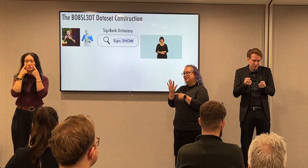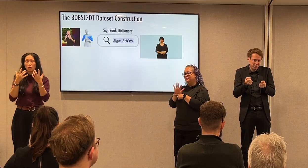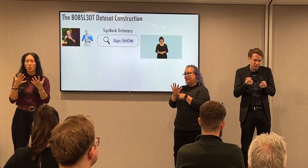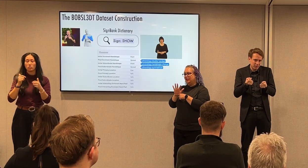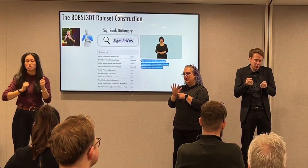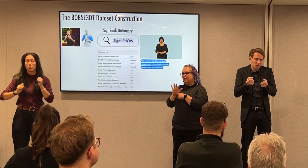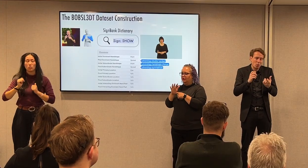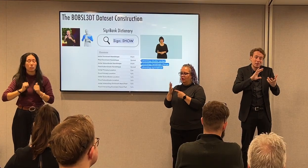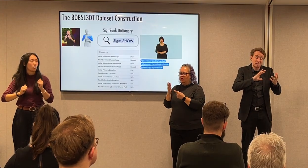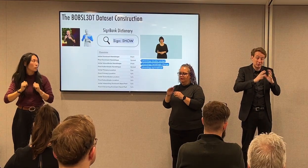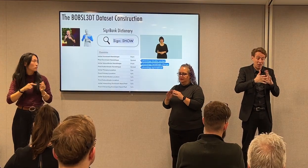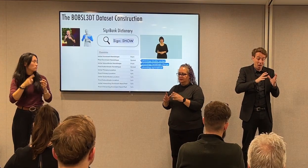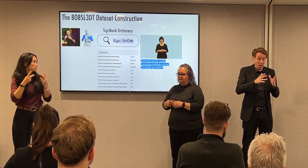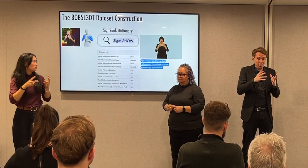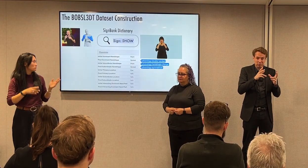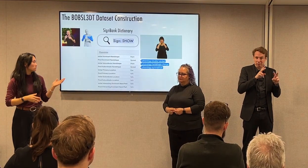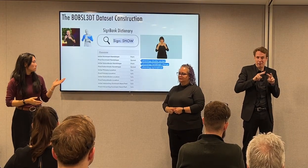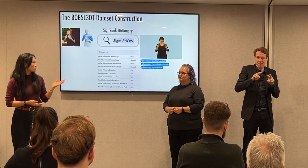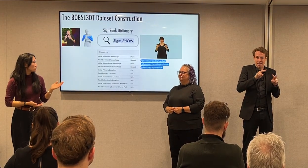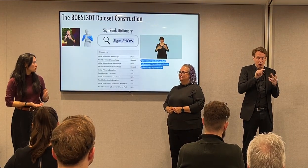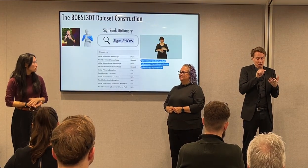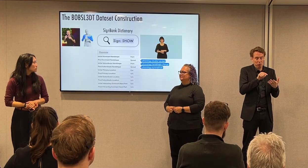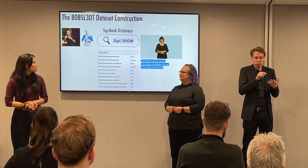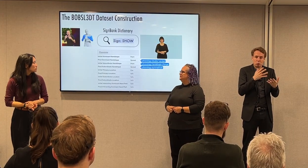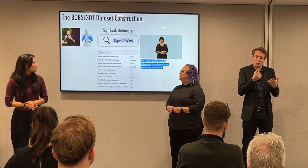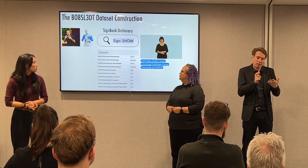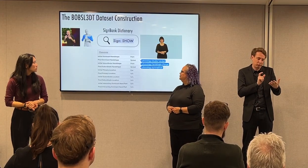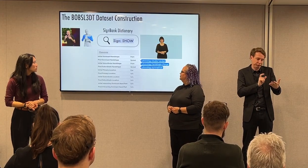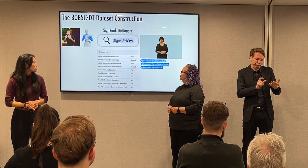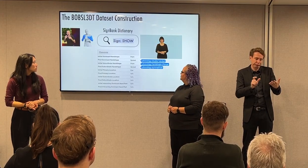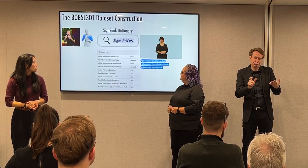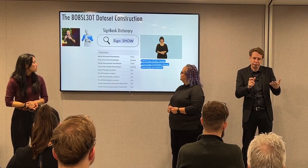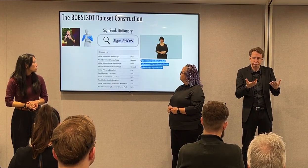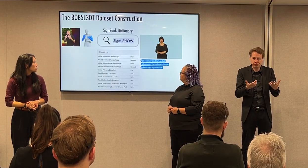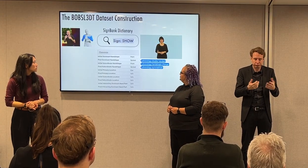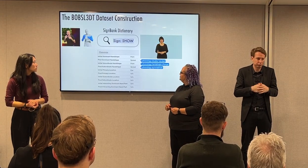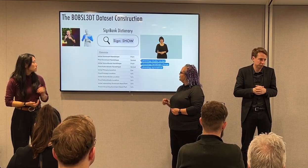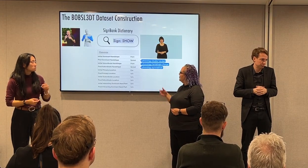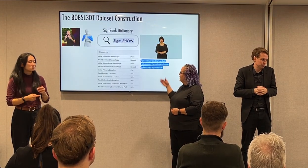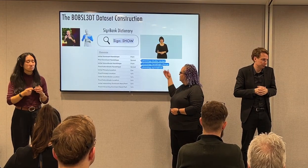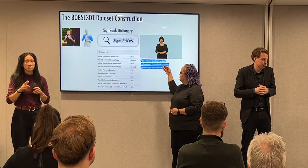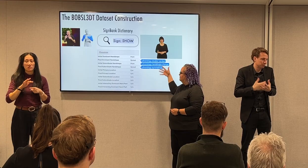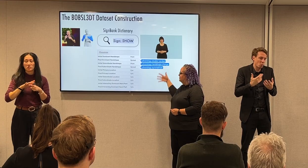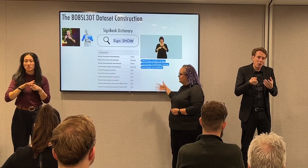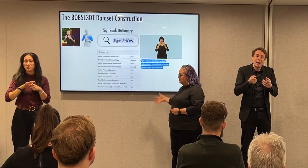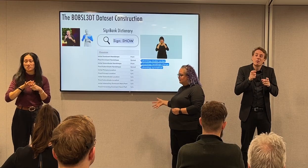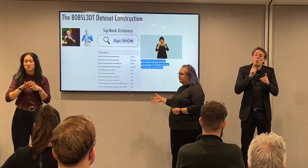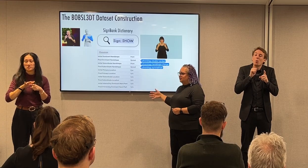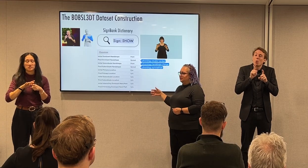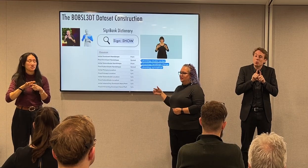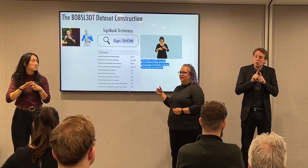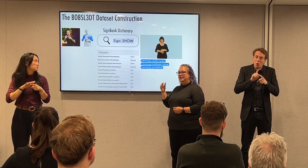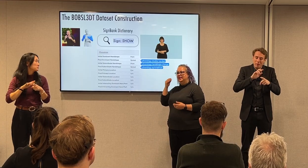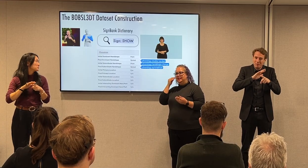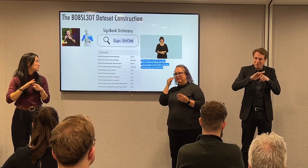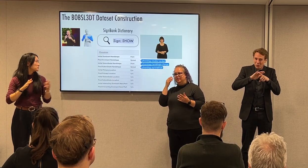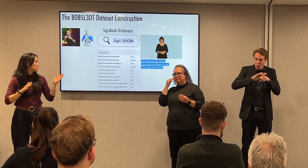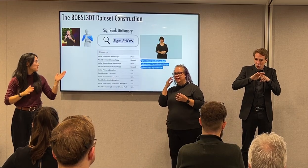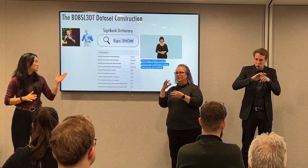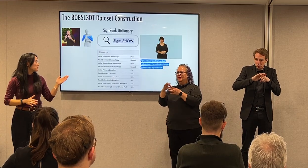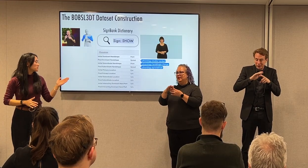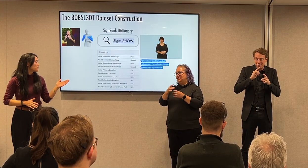video, and also a bunch of phonology information about the